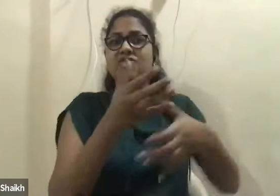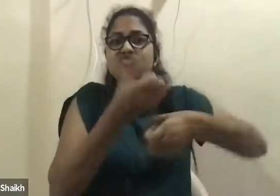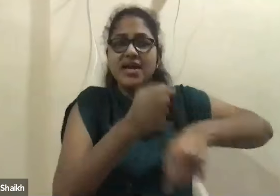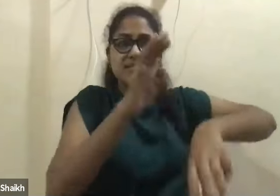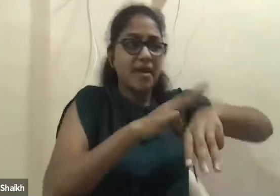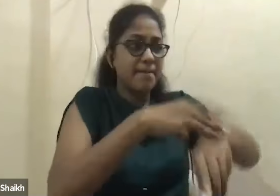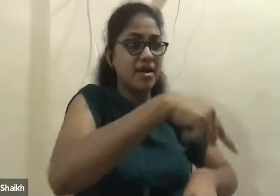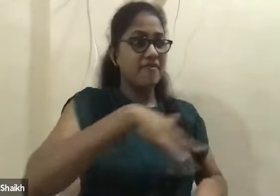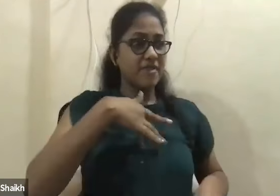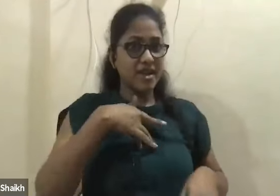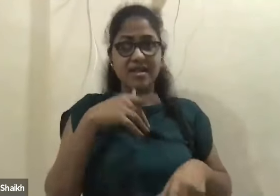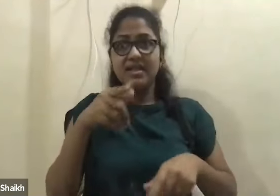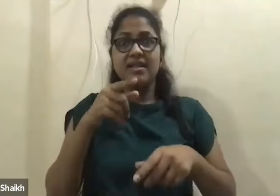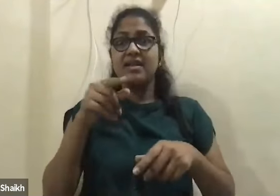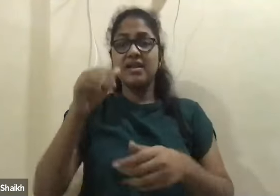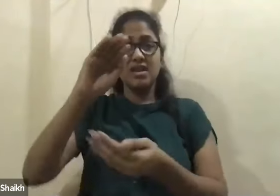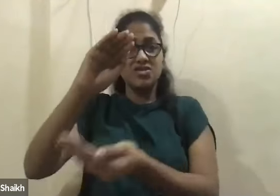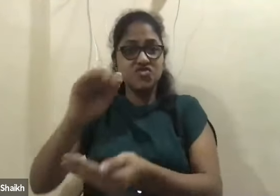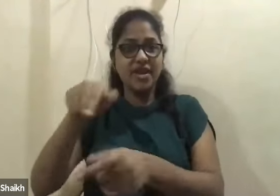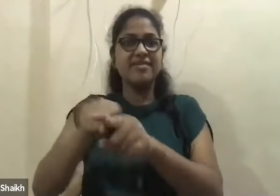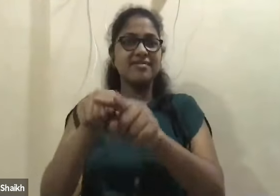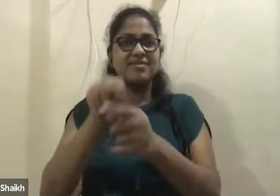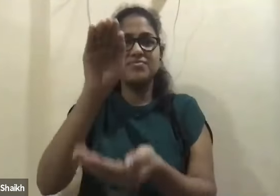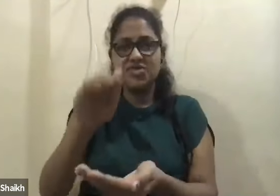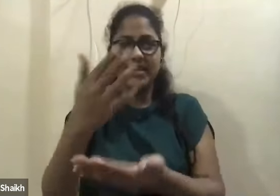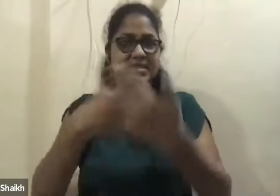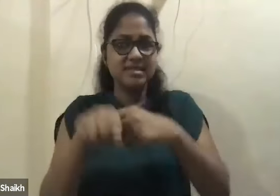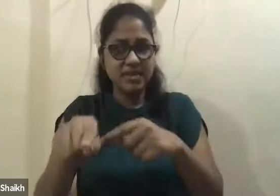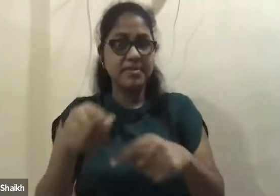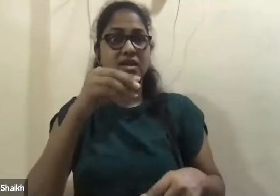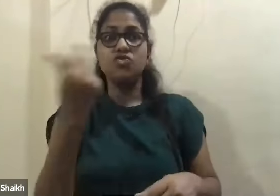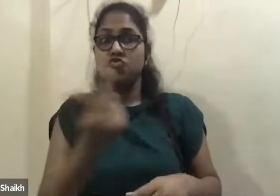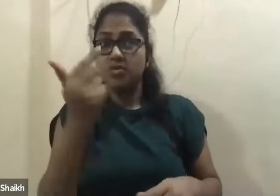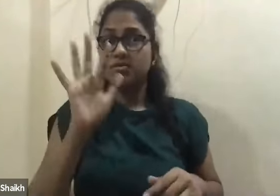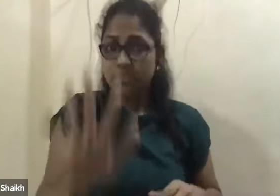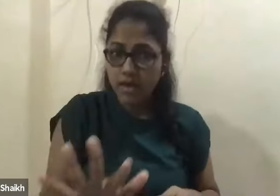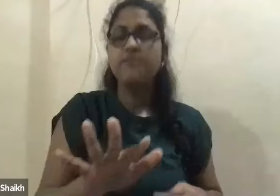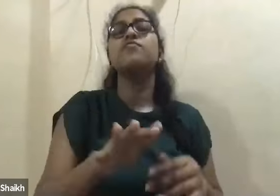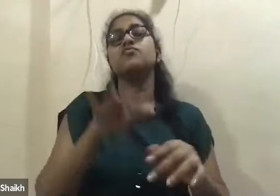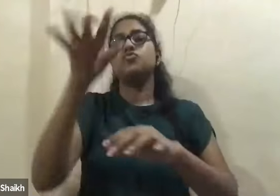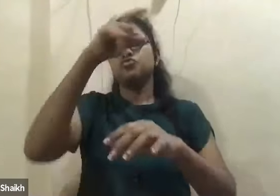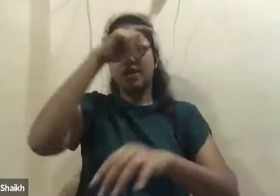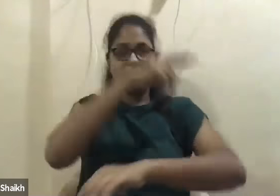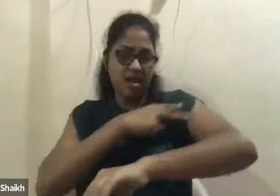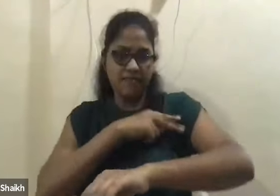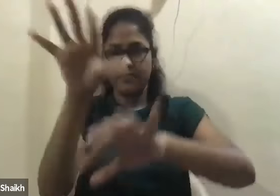beneficiary. They may do so. They may also seek consultation from